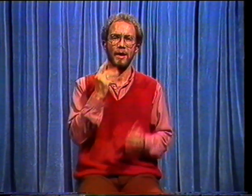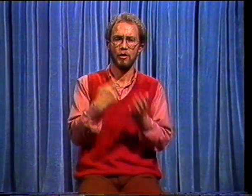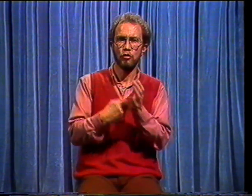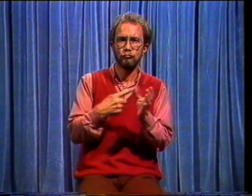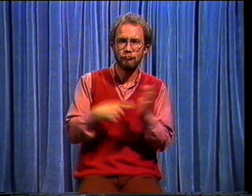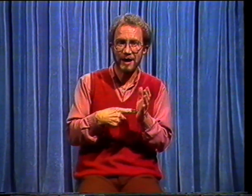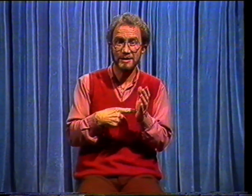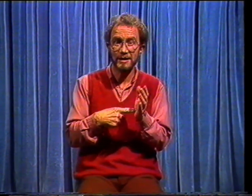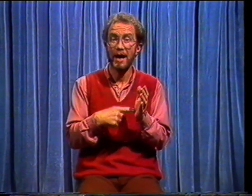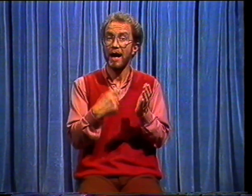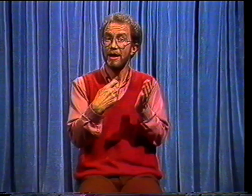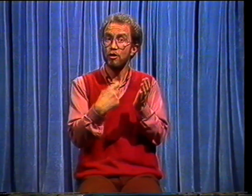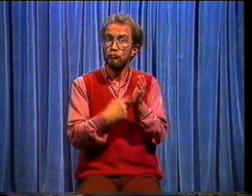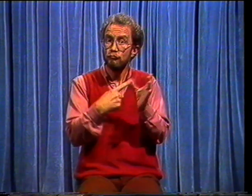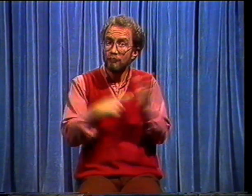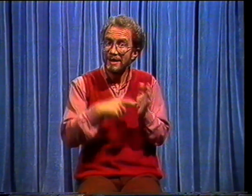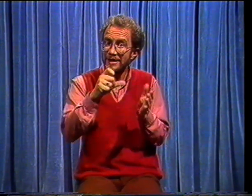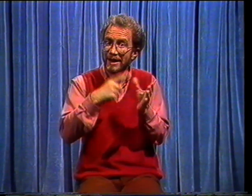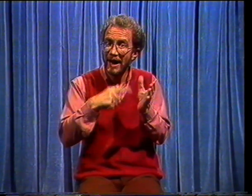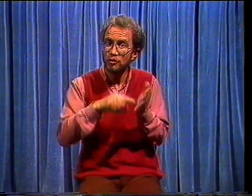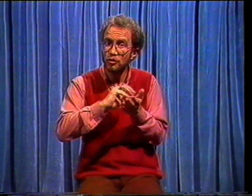And when the rat and the rat catcher,